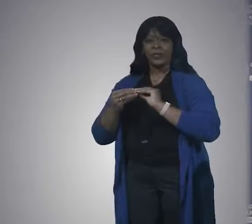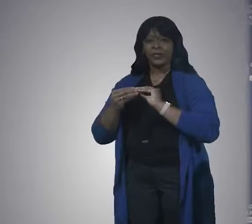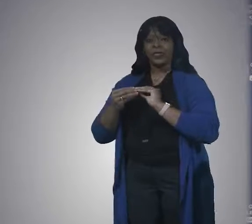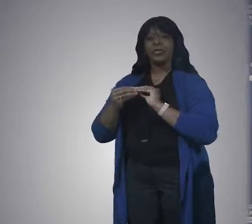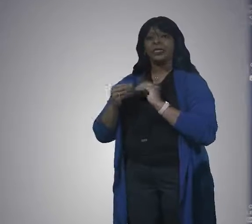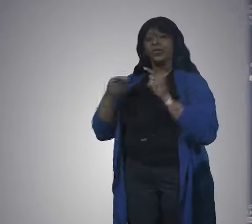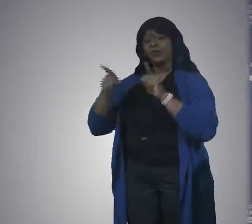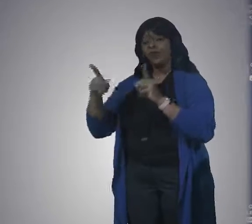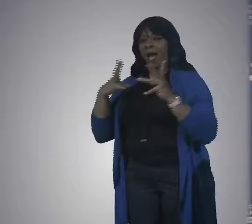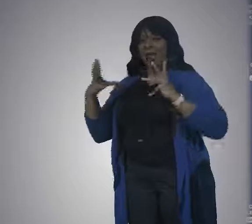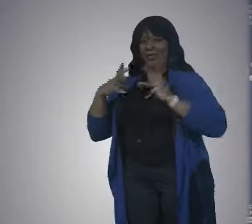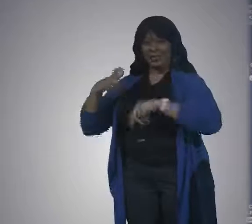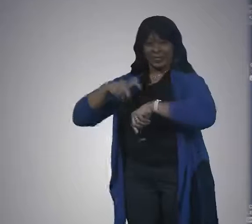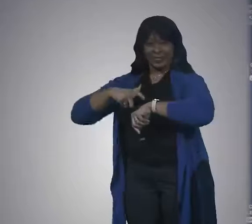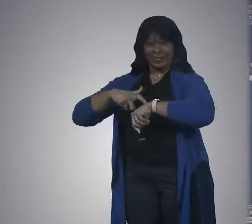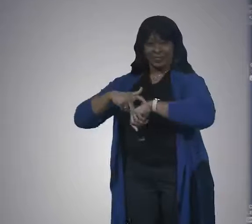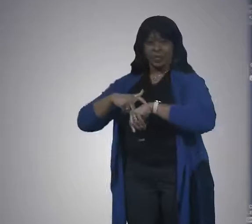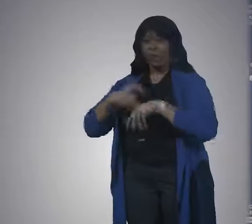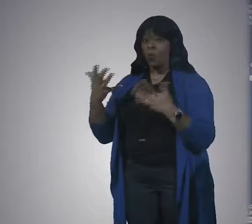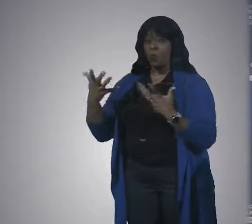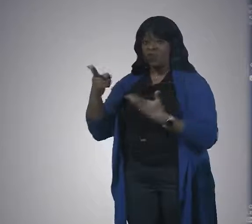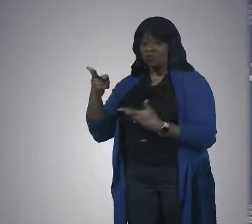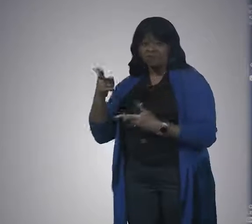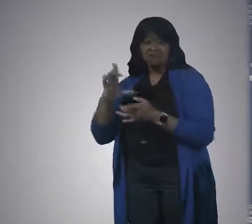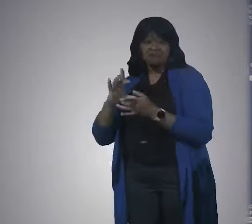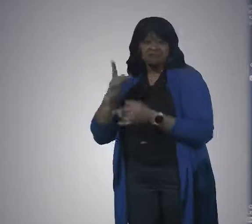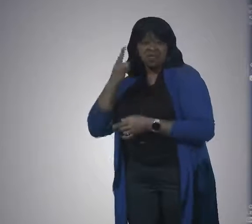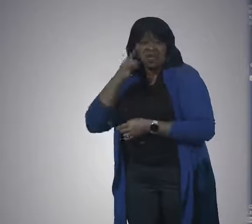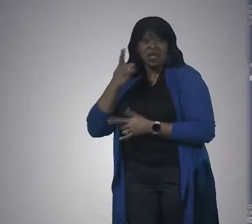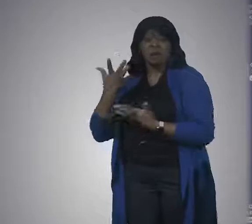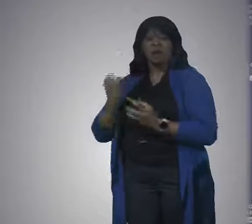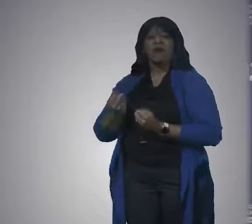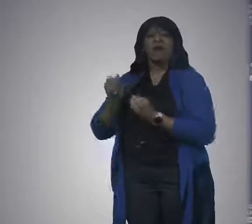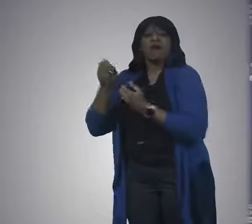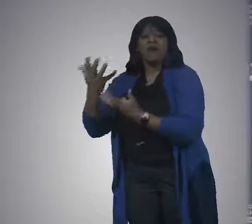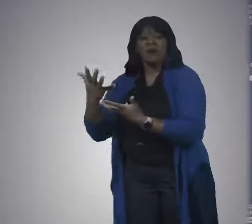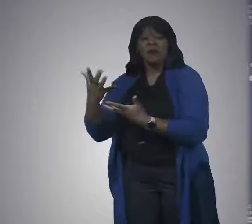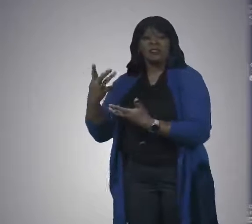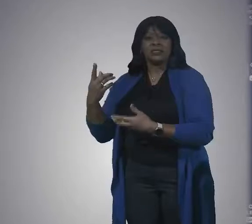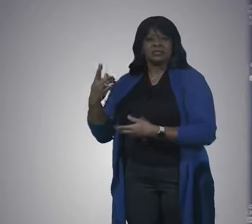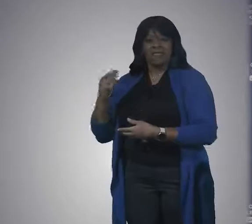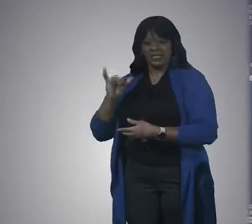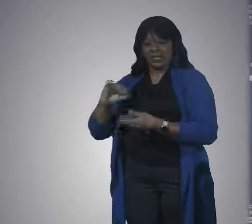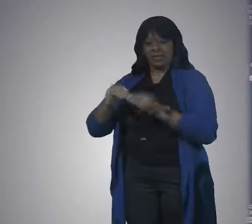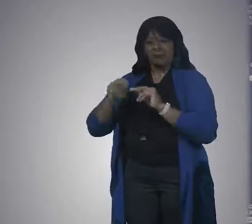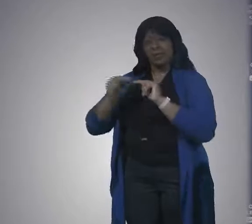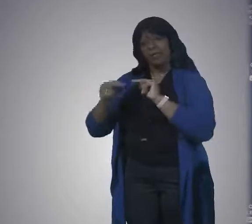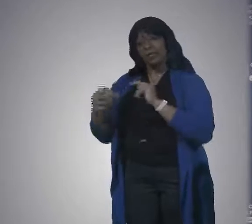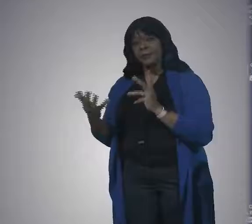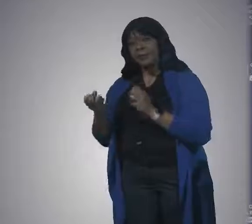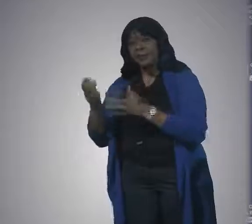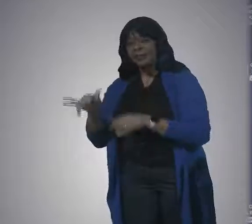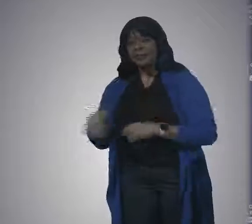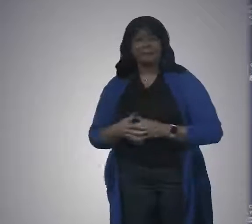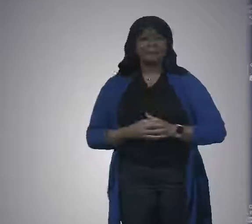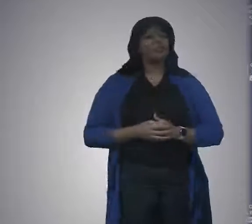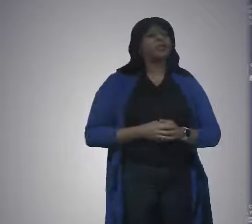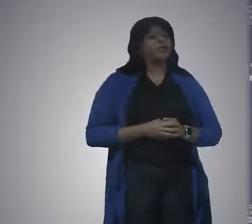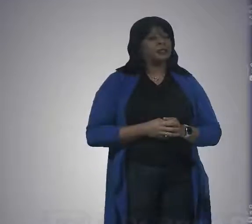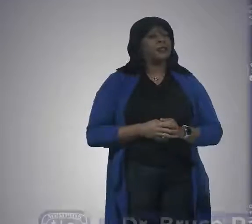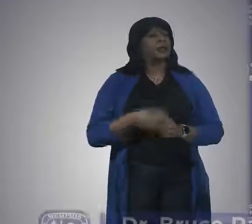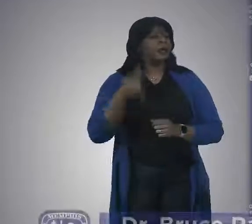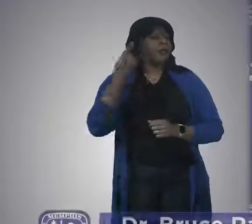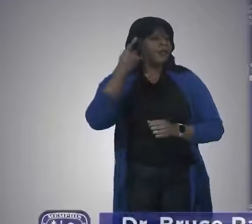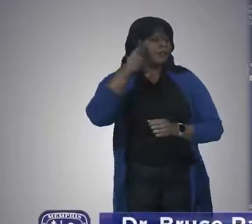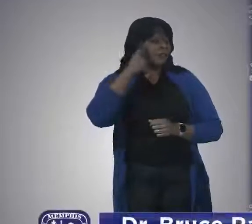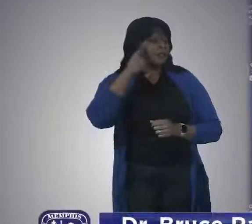the holiday season? And then what would you say has contributed to us seeing this decline? Well, I